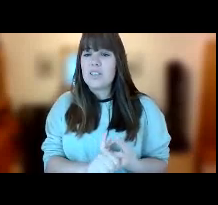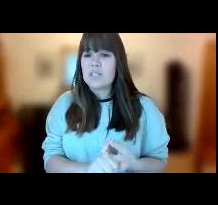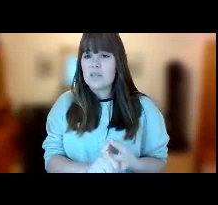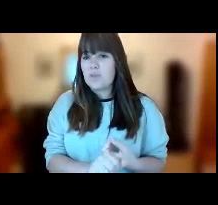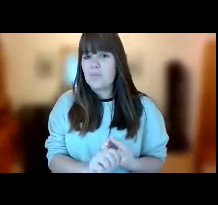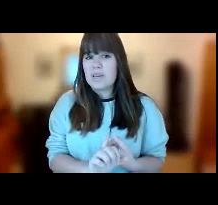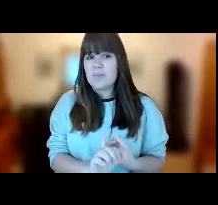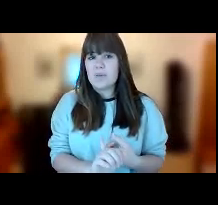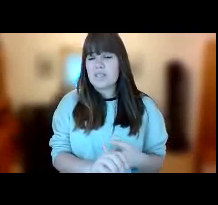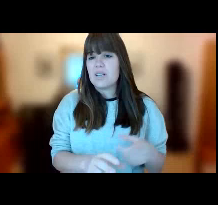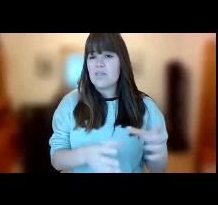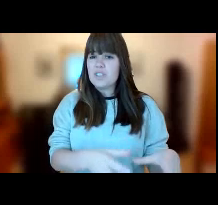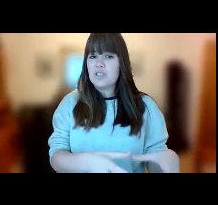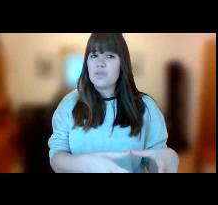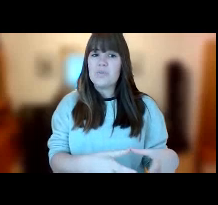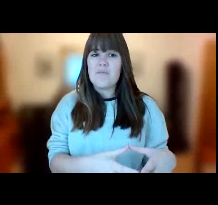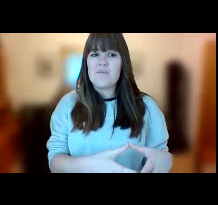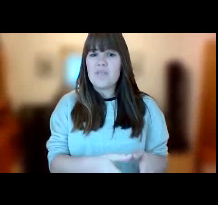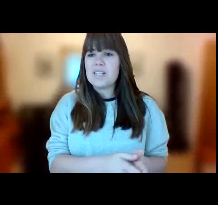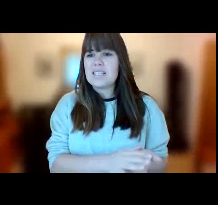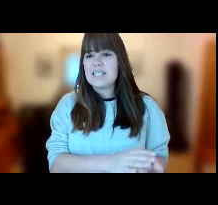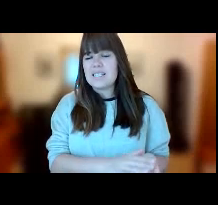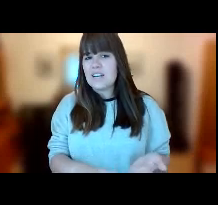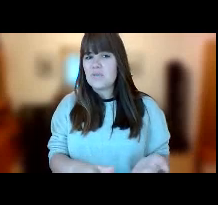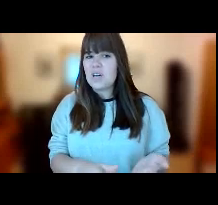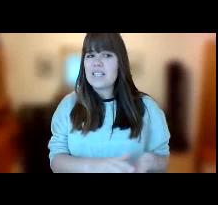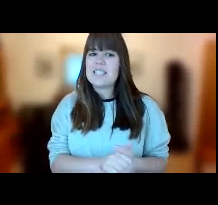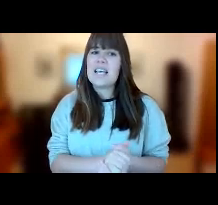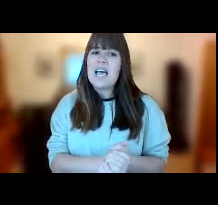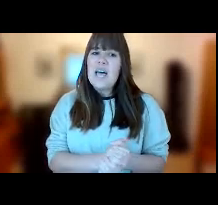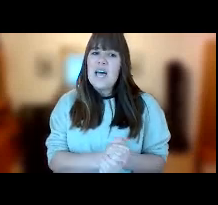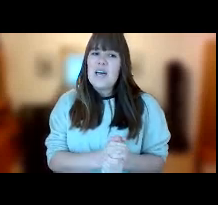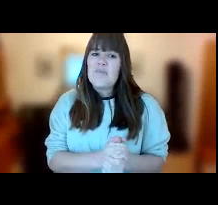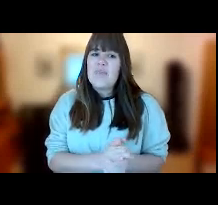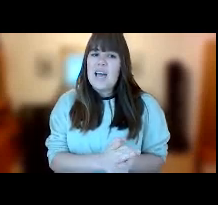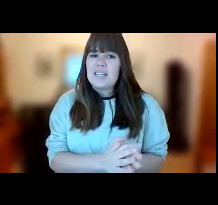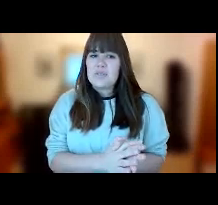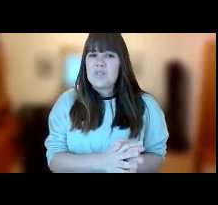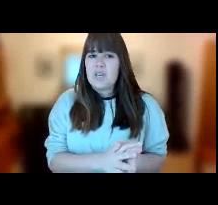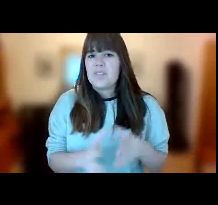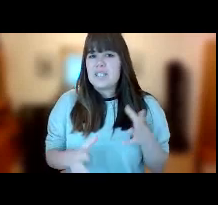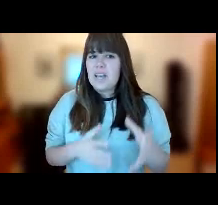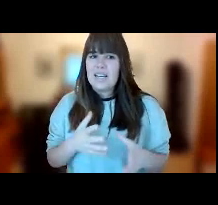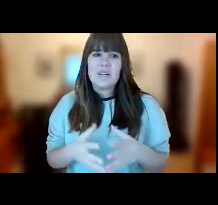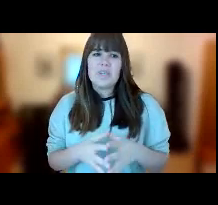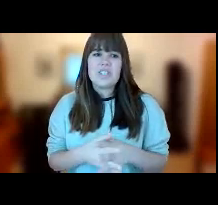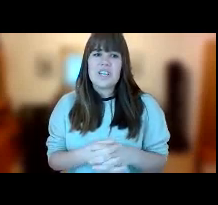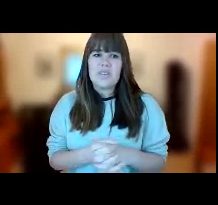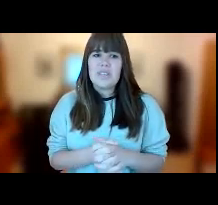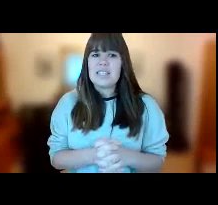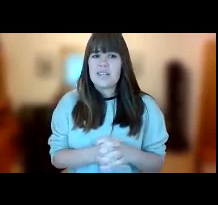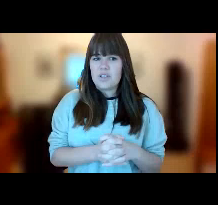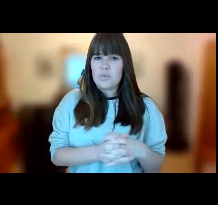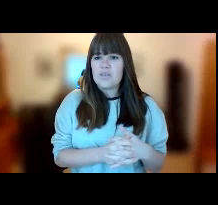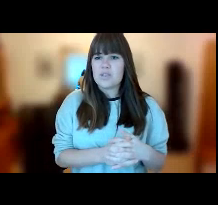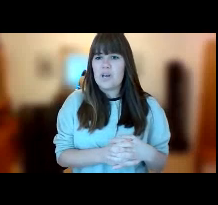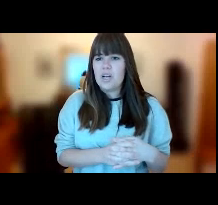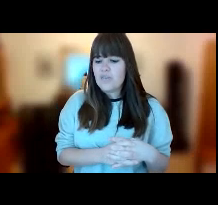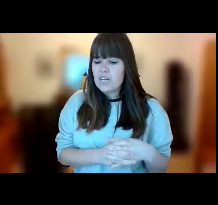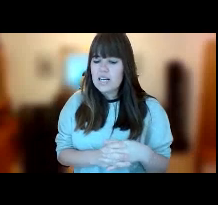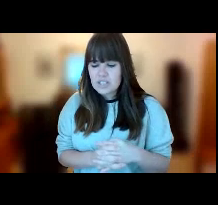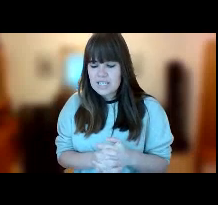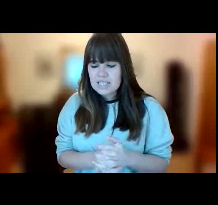we can use to support people as kind of a visual reference instead of words. And also with the sign language. So this is something that we